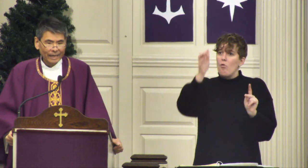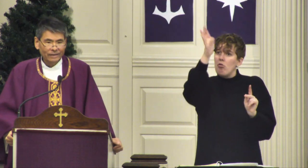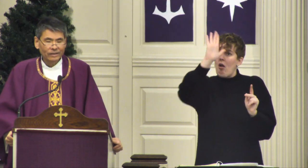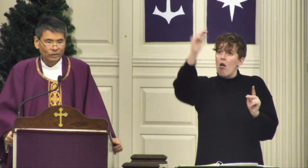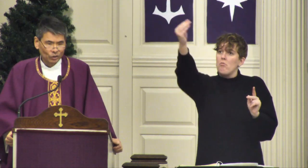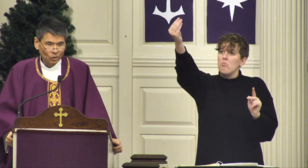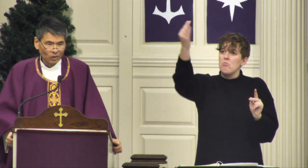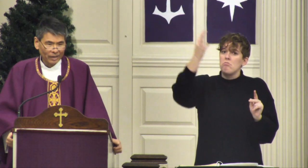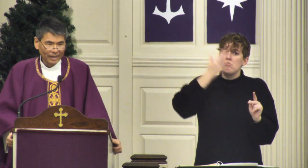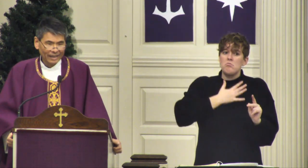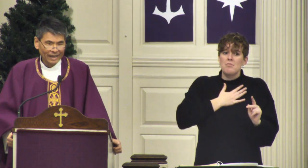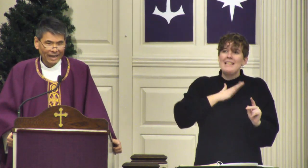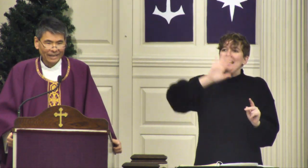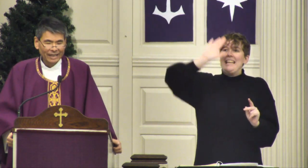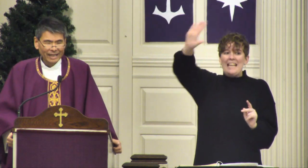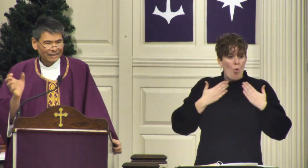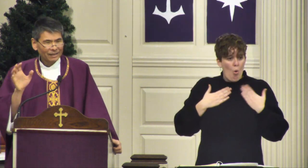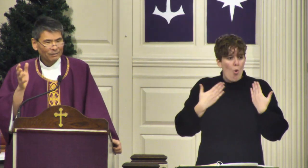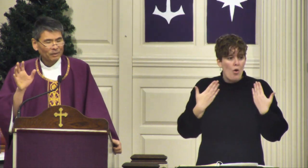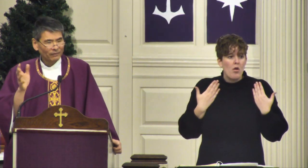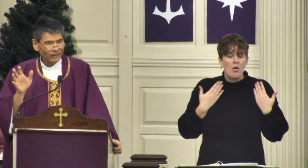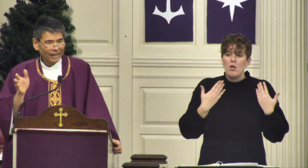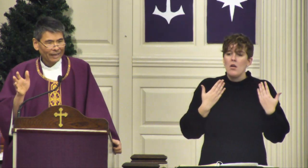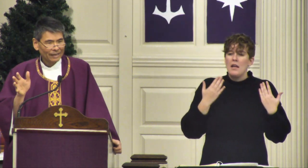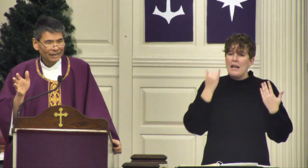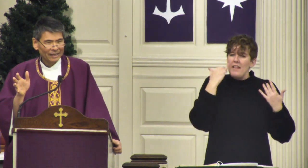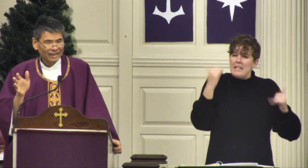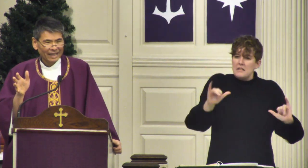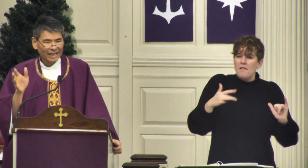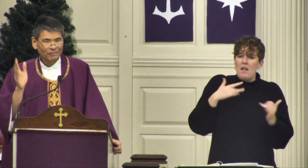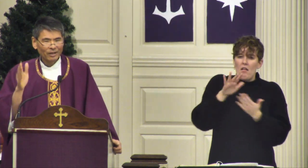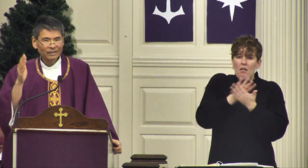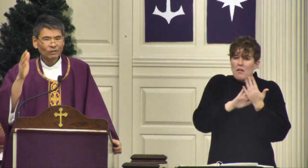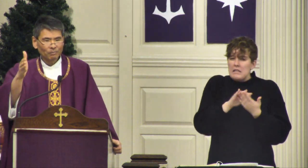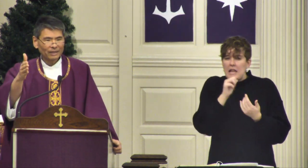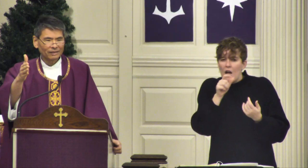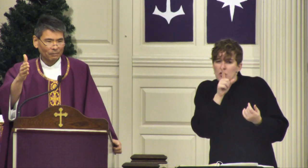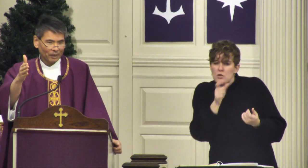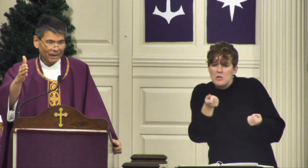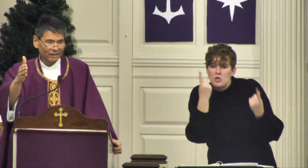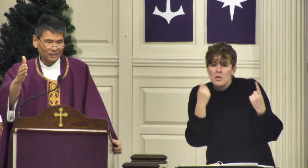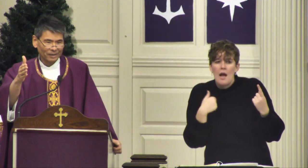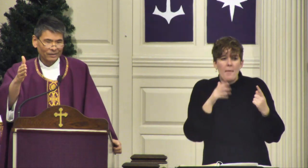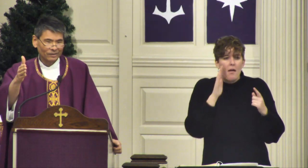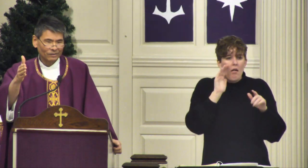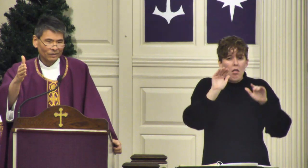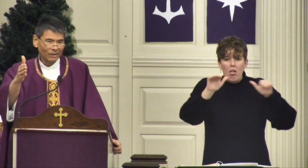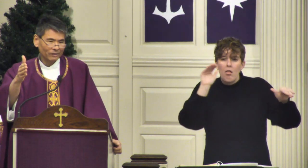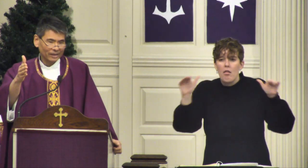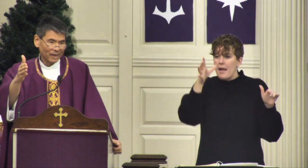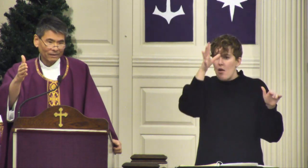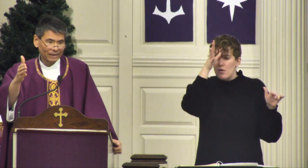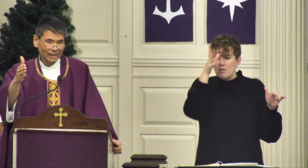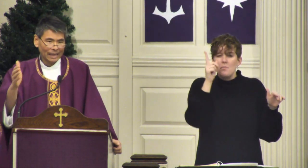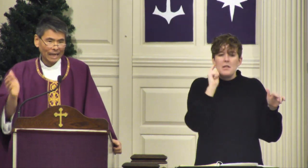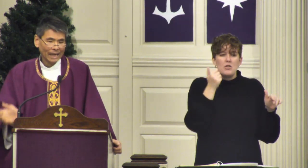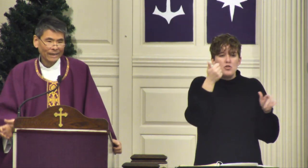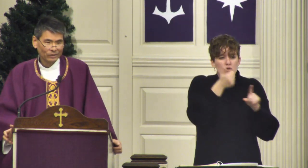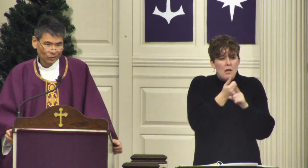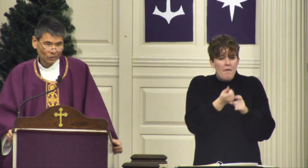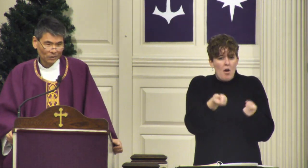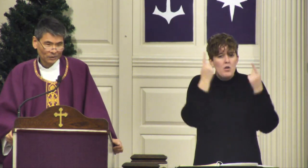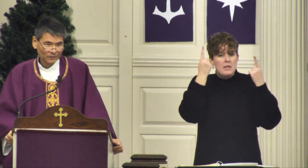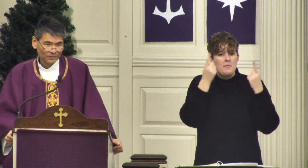his joy. And if that's still a little bit vague, I'm going to appeal to parents because you know this better than I